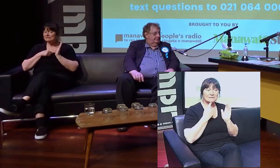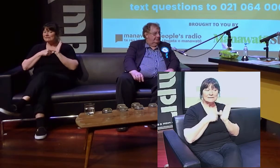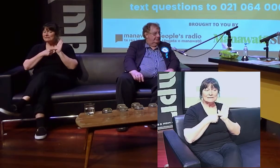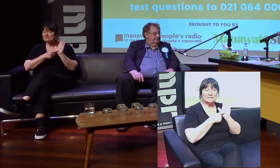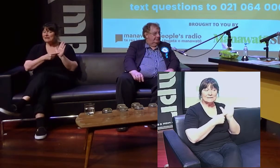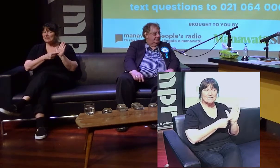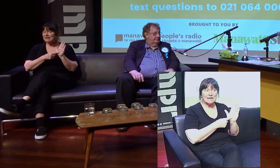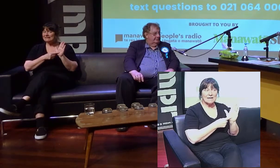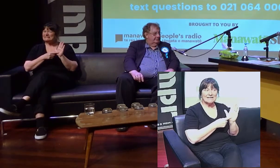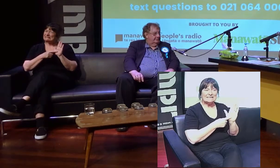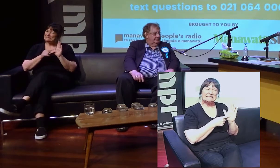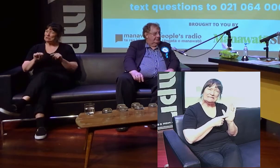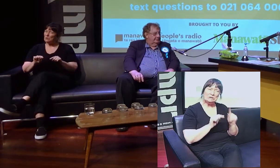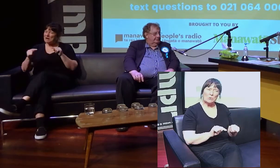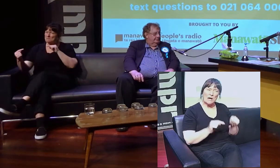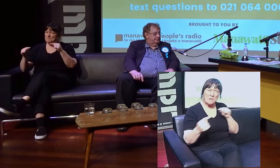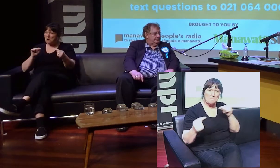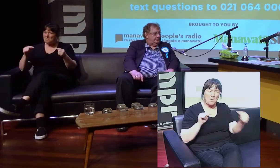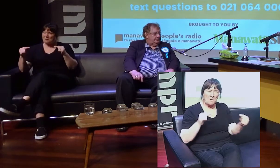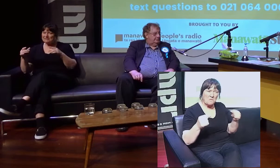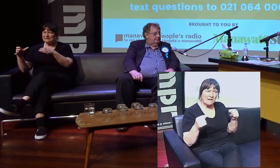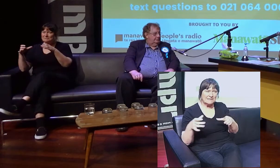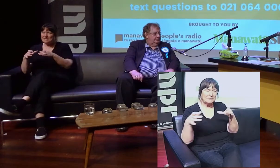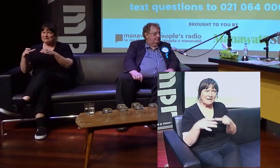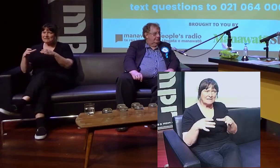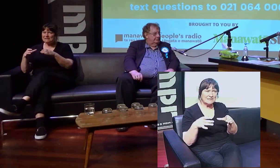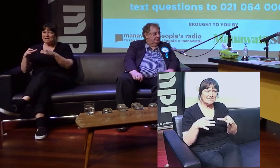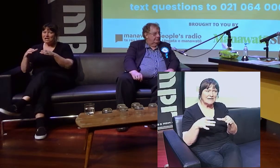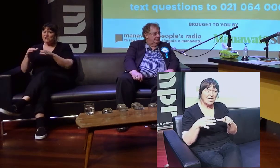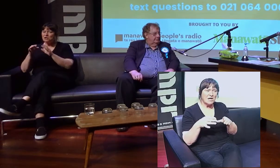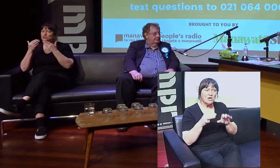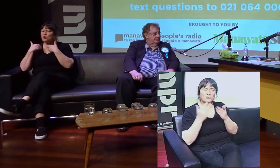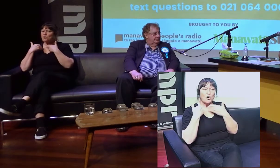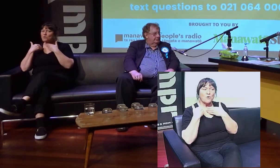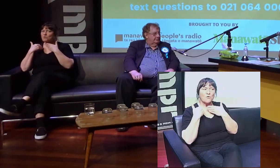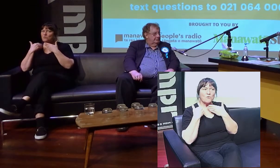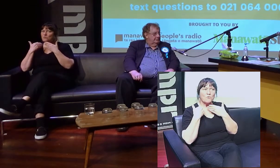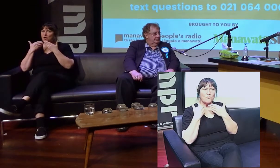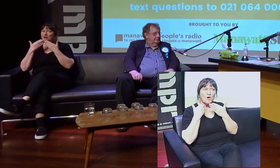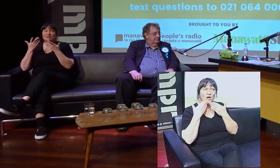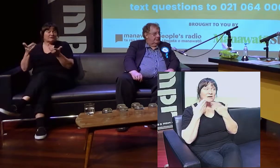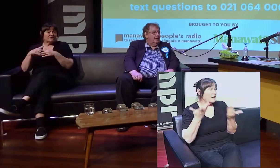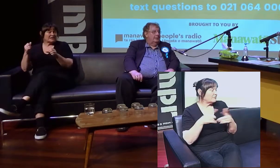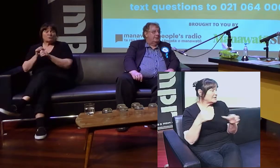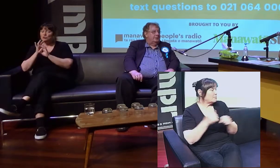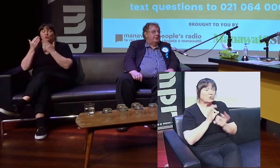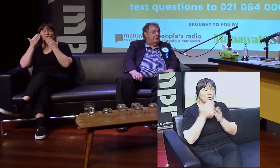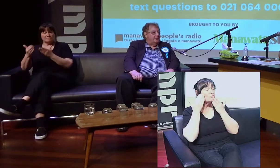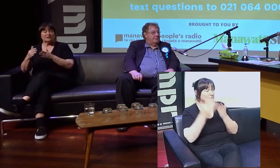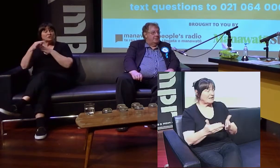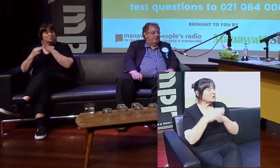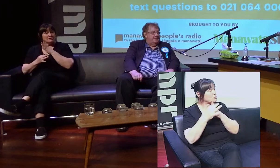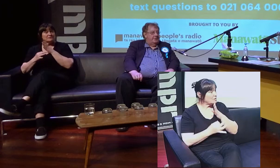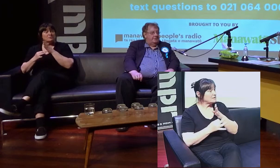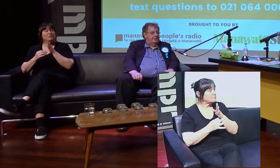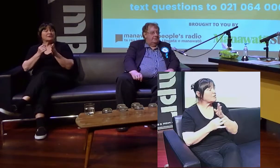quite a polarising party. There seems to be a lack of respect for choice in the LGBT community, for example. Not at all. We don't have a